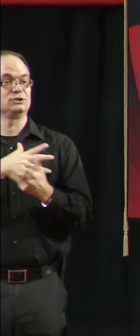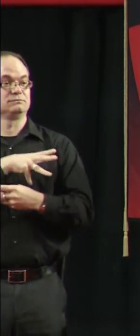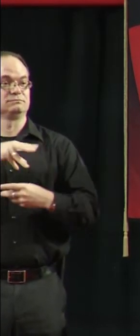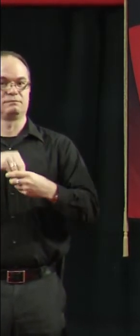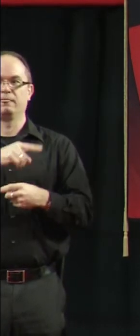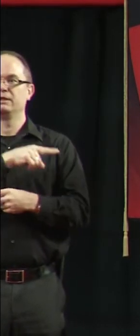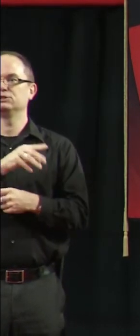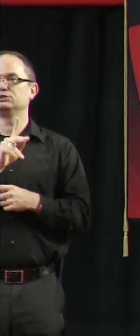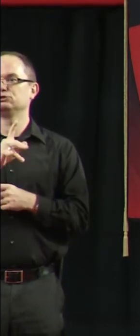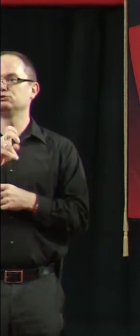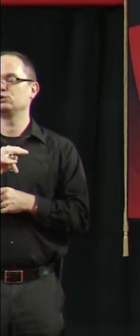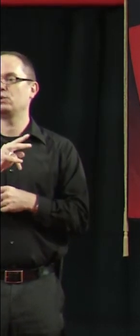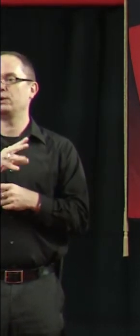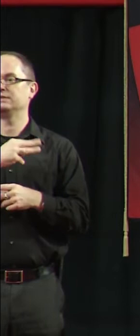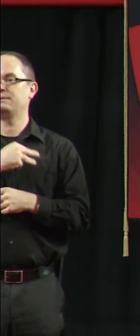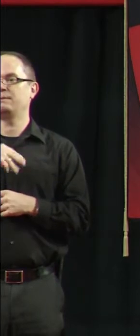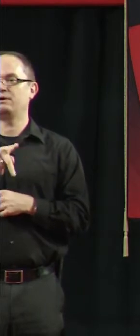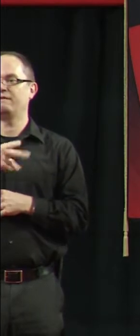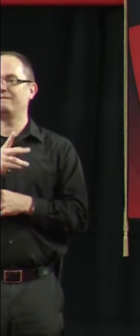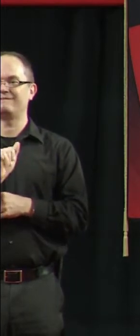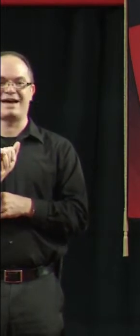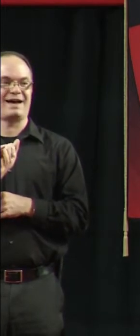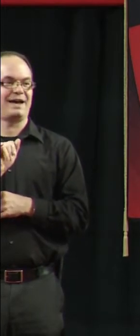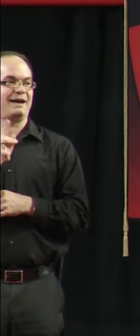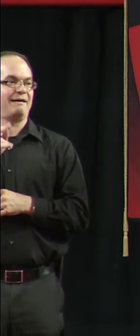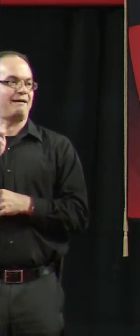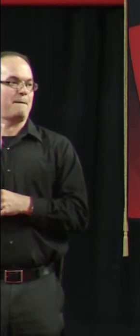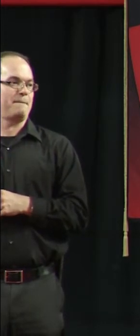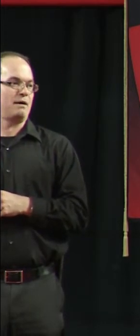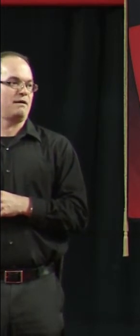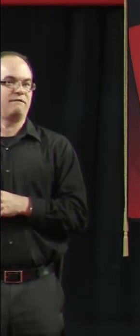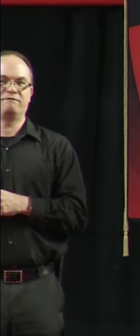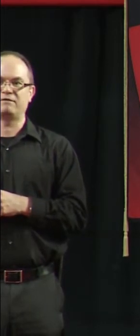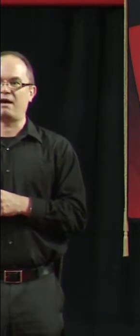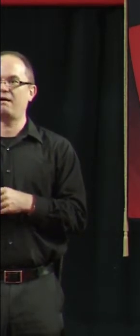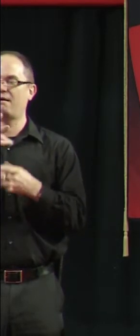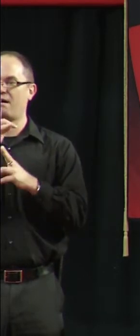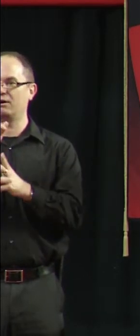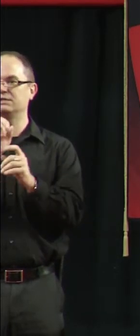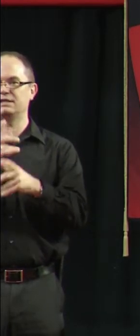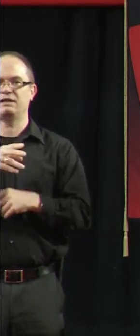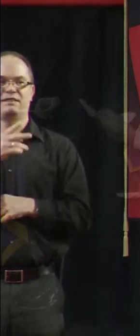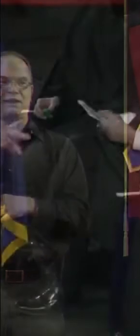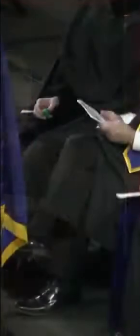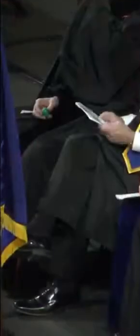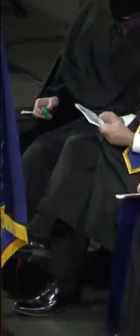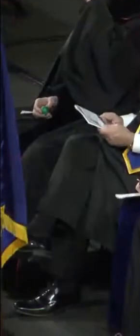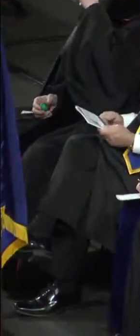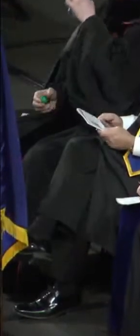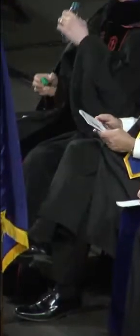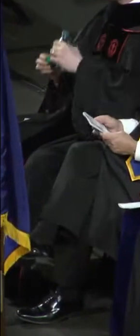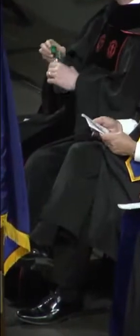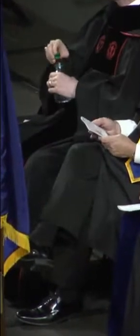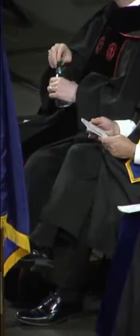is a member of the Phi Kappa Phi Honor Society, the Beta Beta Beta